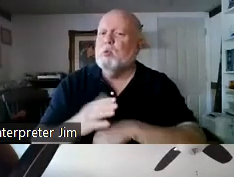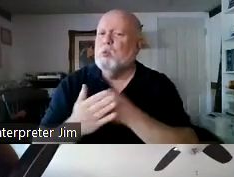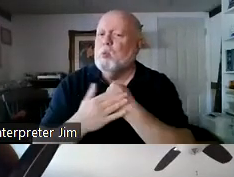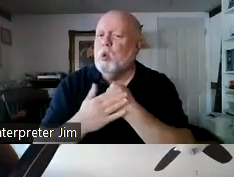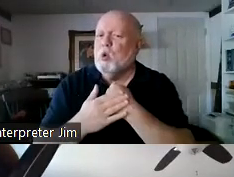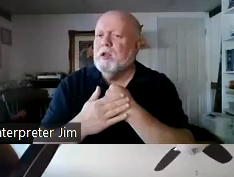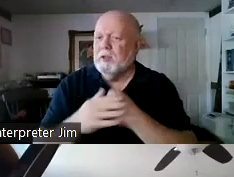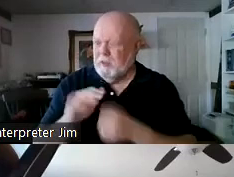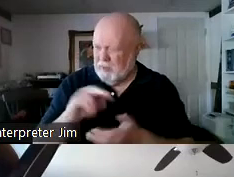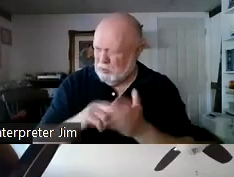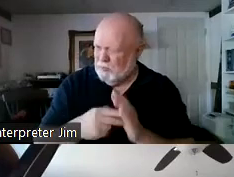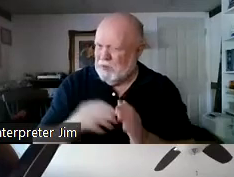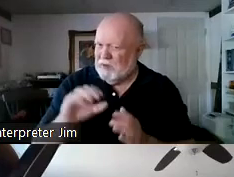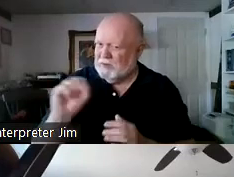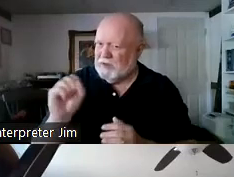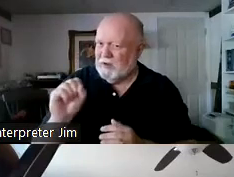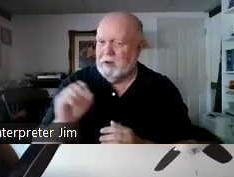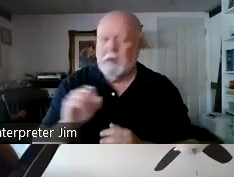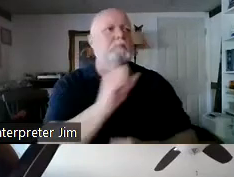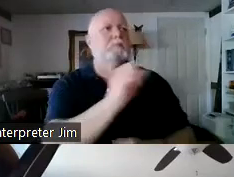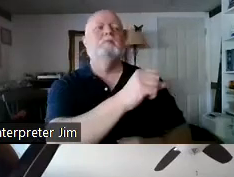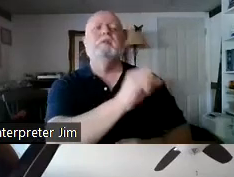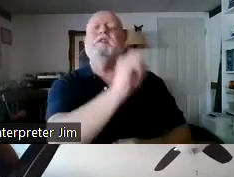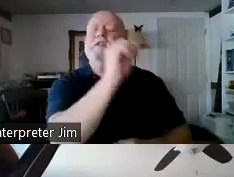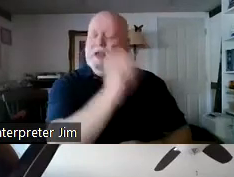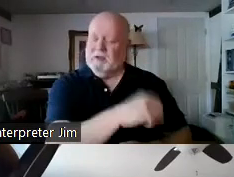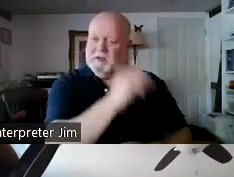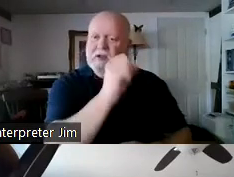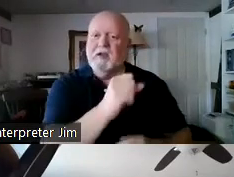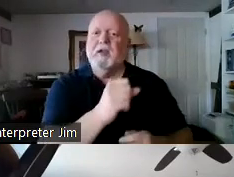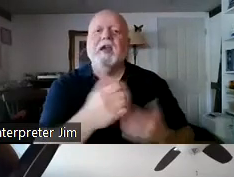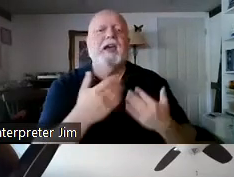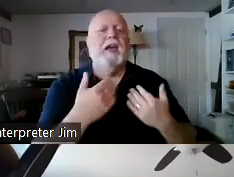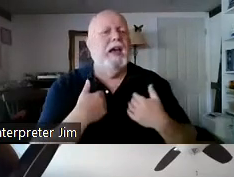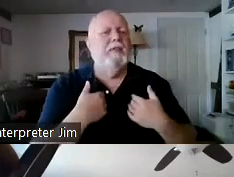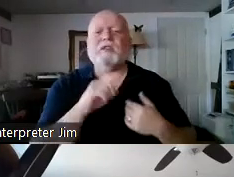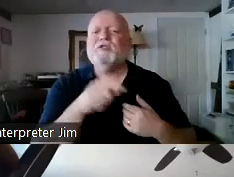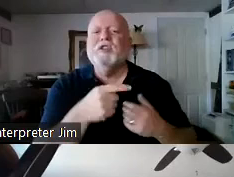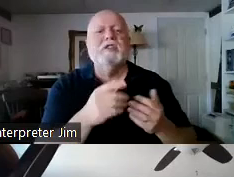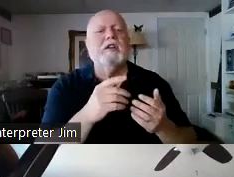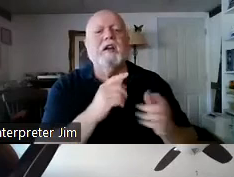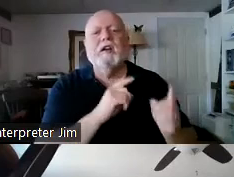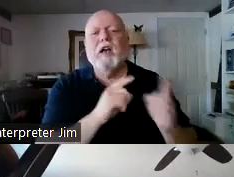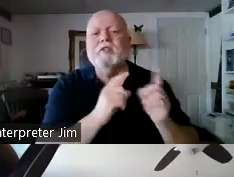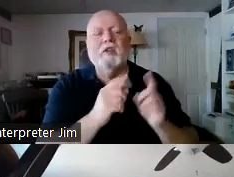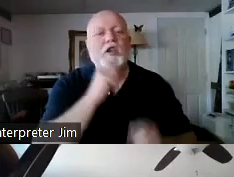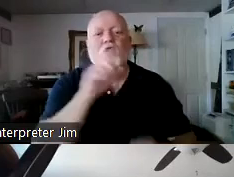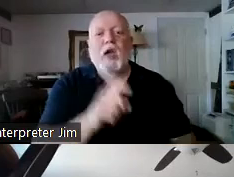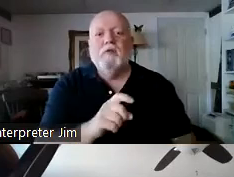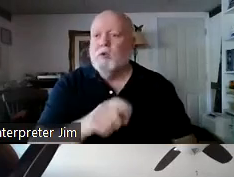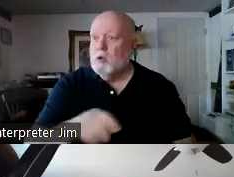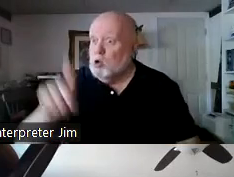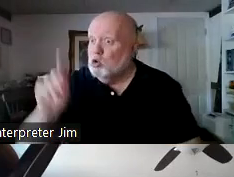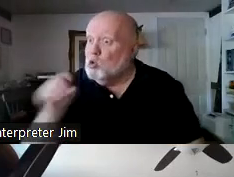just Yeah, absolutely. I mean, just have a casual conversation. You don't need to be direct and say, do you gamble? What do you do